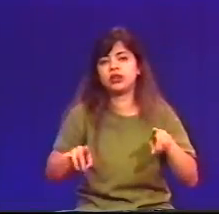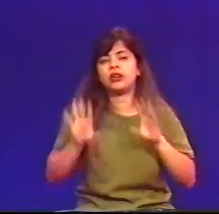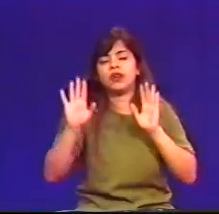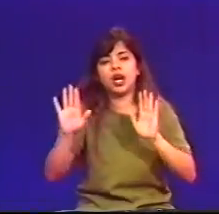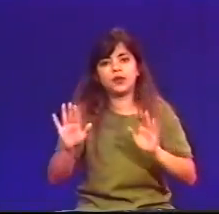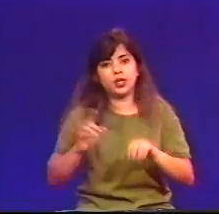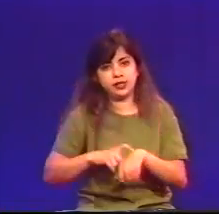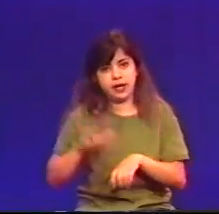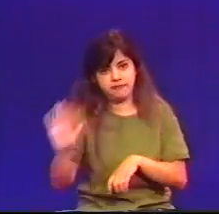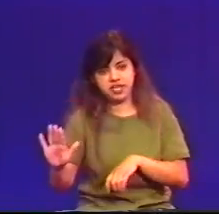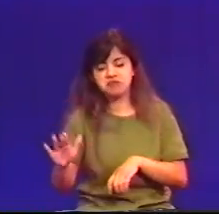school.